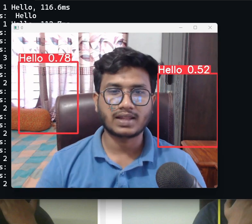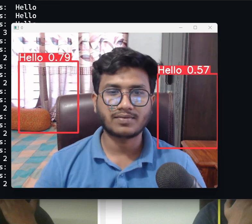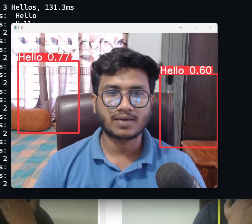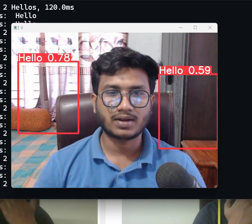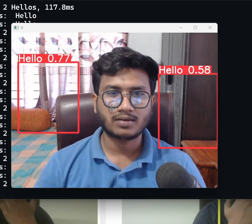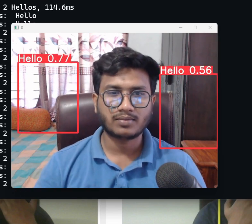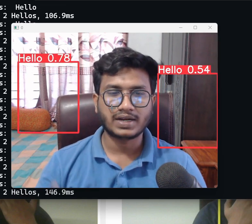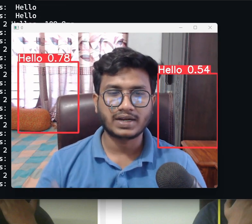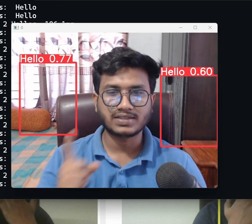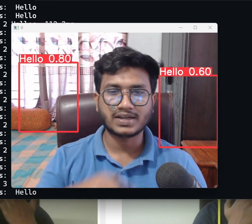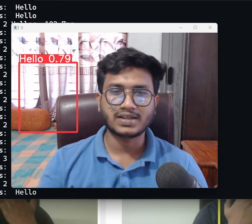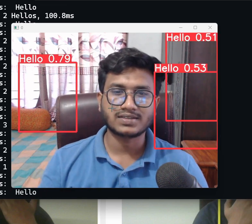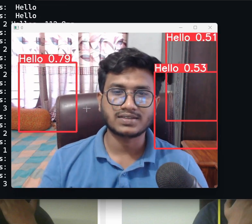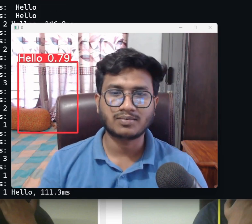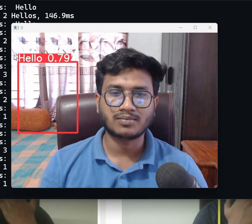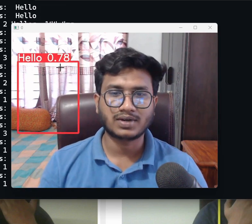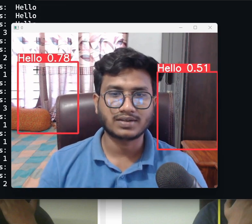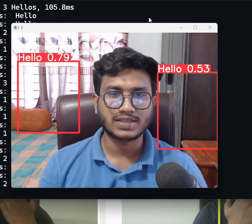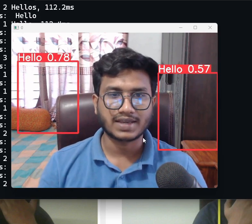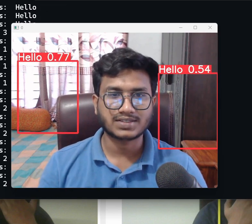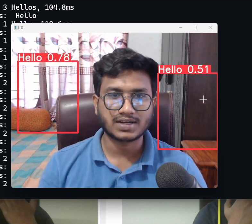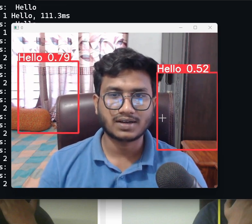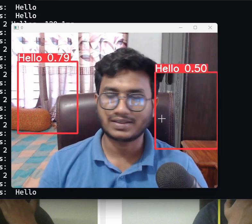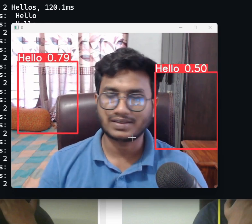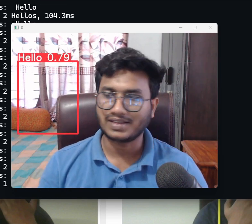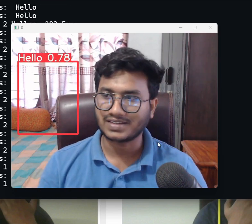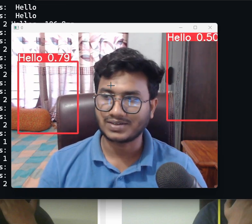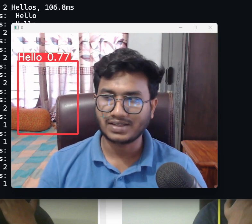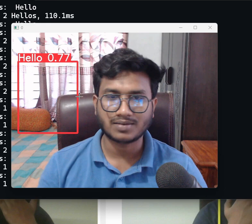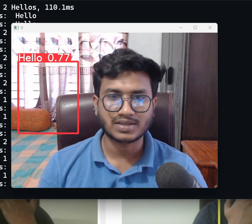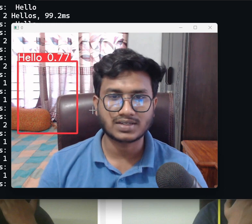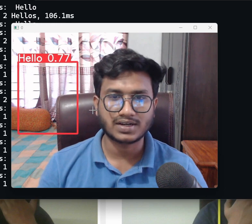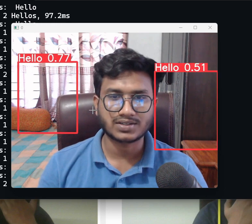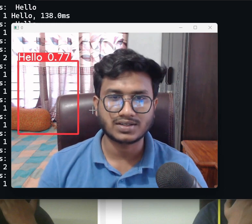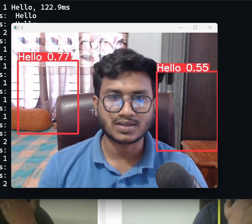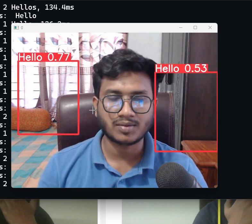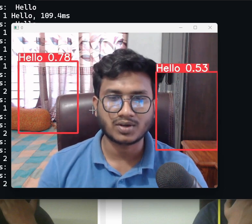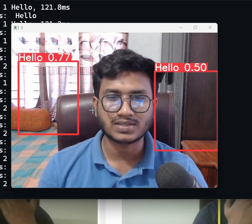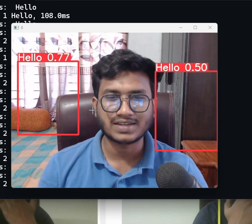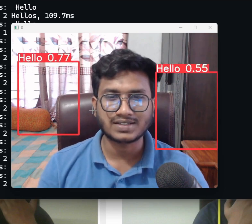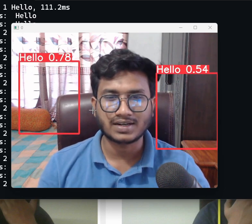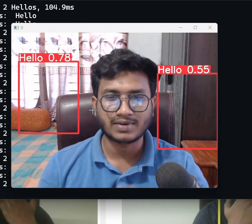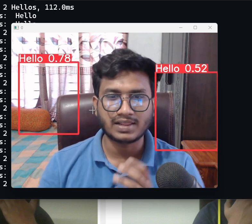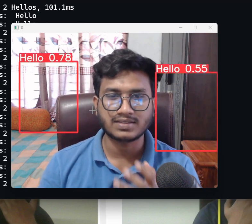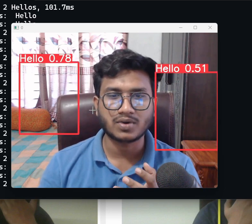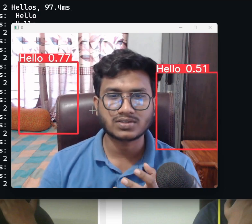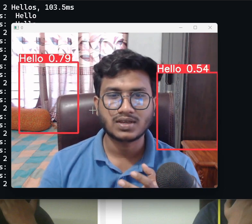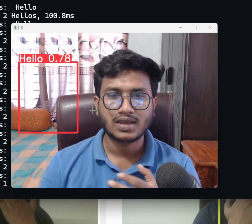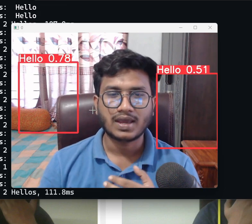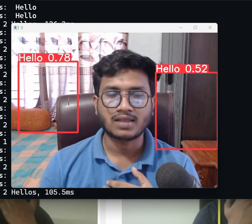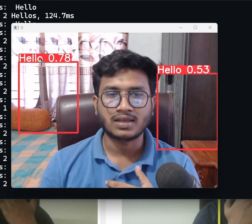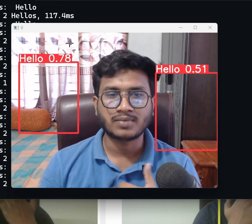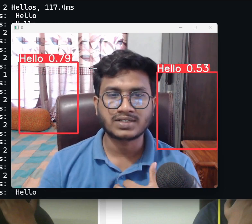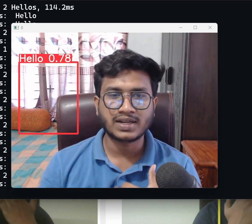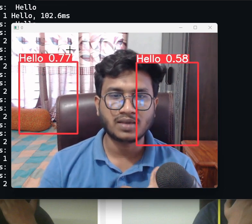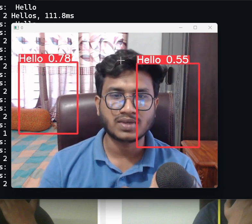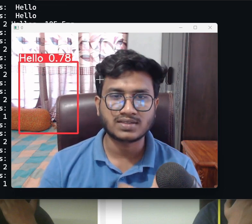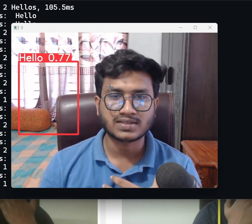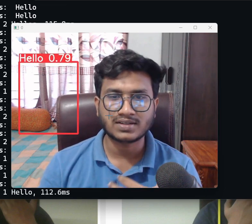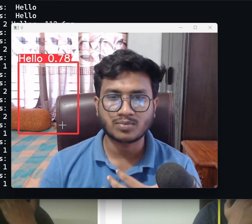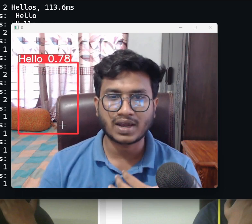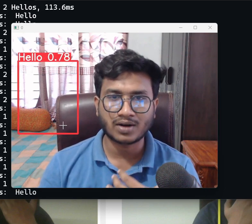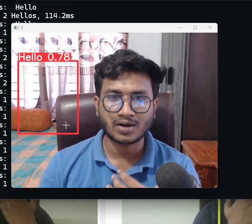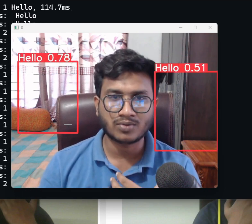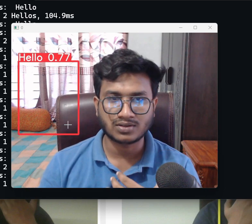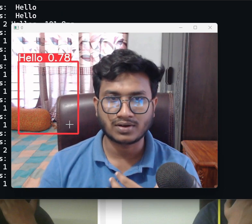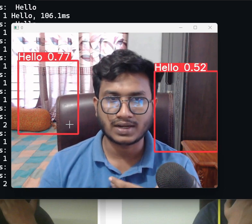up my live camera, but it is detecting some see extra things actually. Some extra detection is coming because I trained very less epochs, and in my training image, this